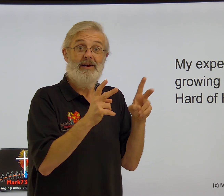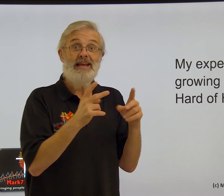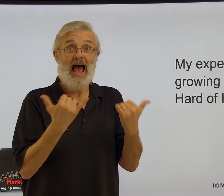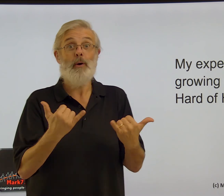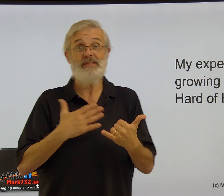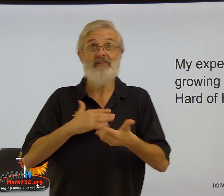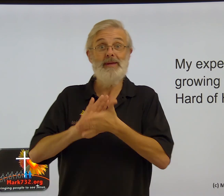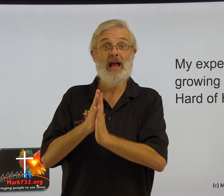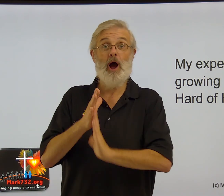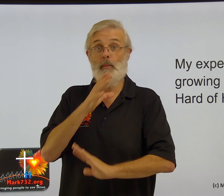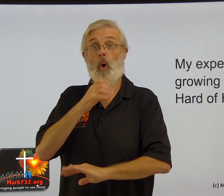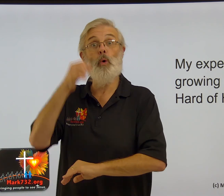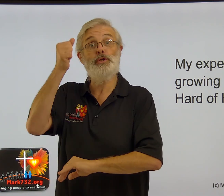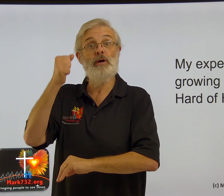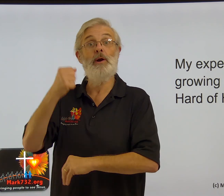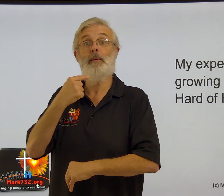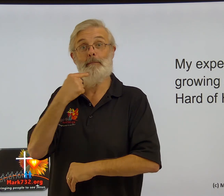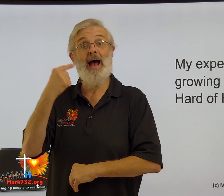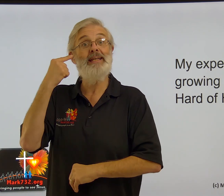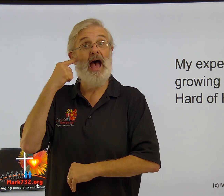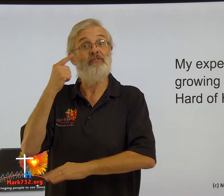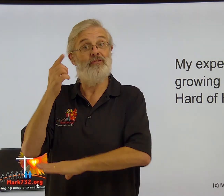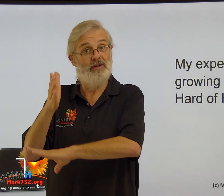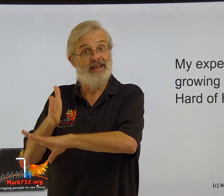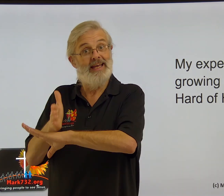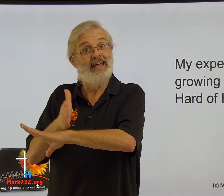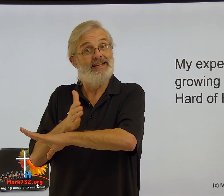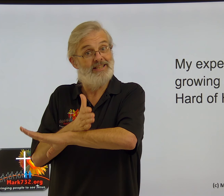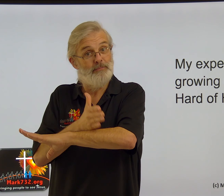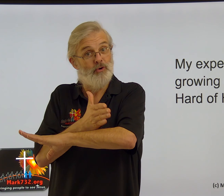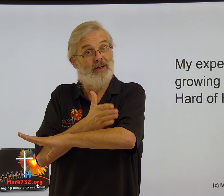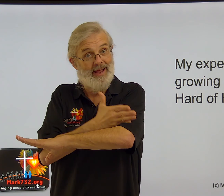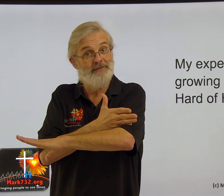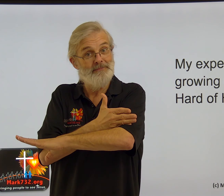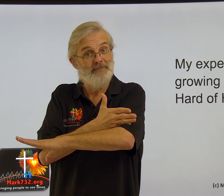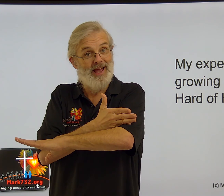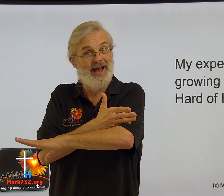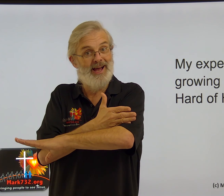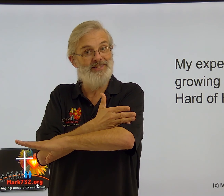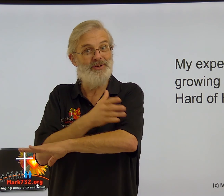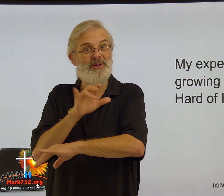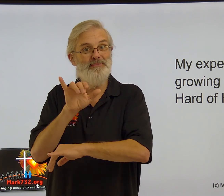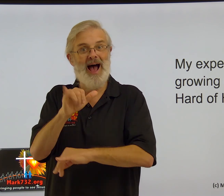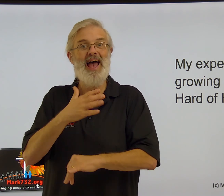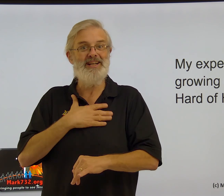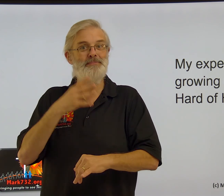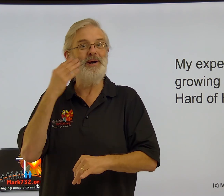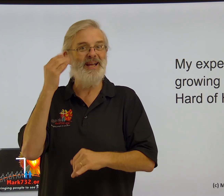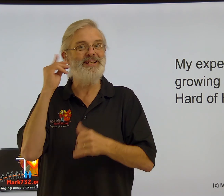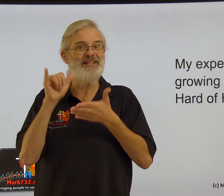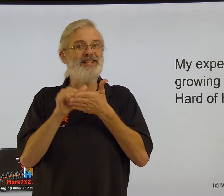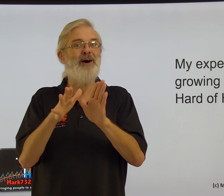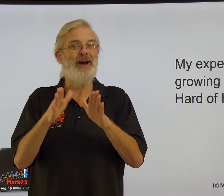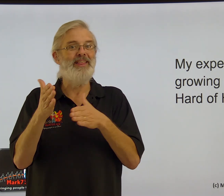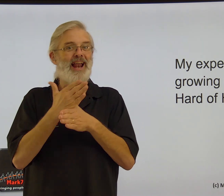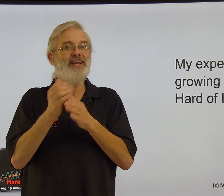Now as I've become older, my deaf is improving. And so my experiences that way that I share